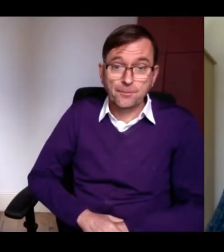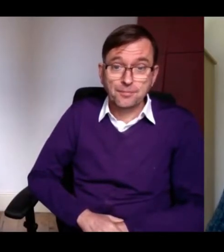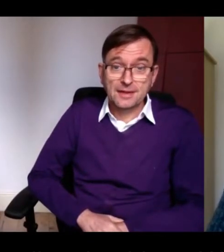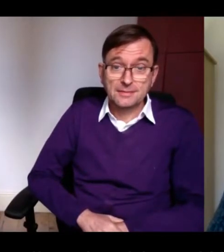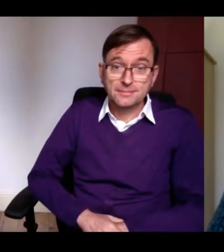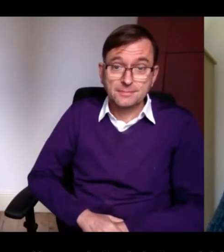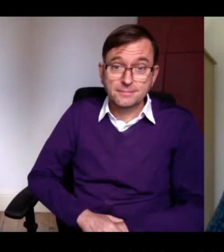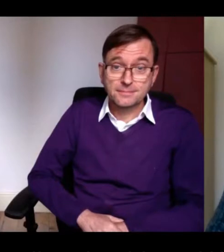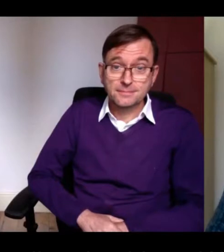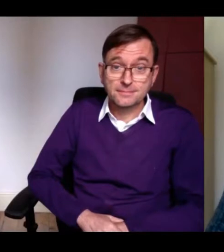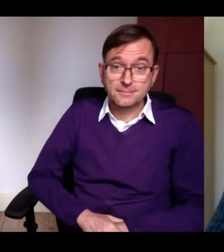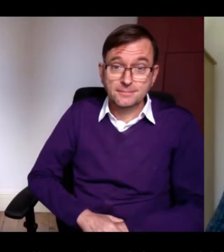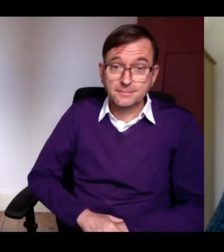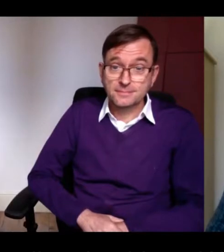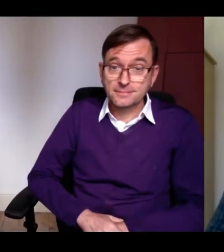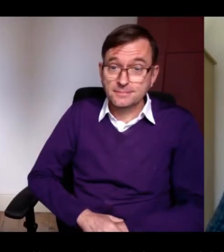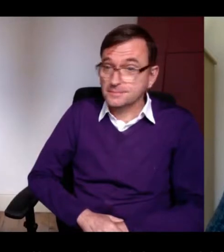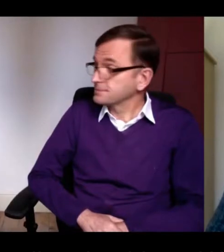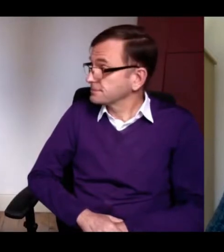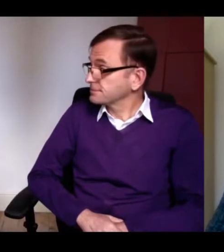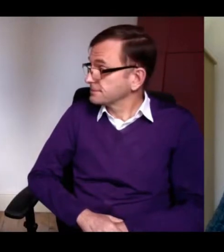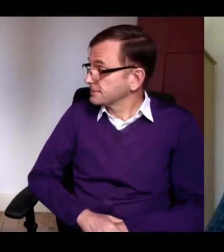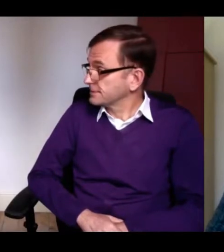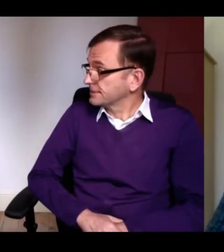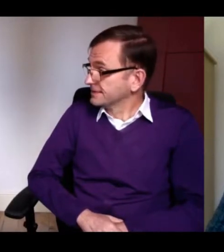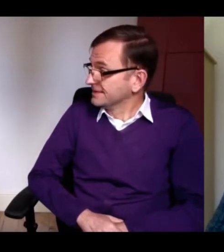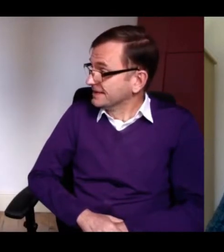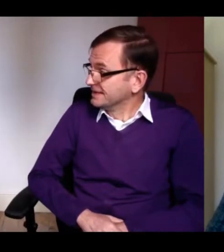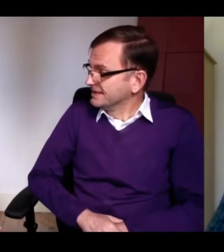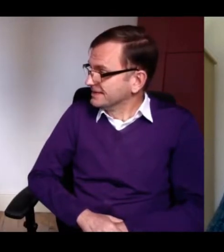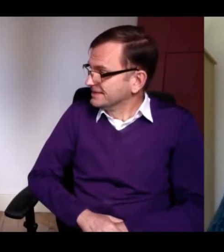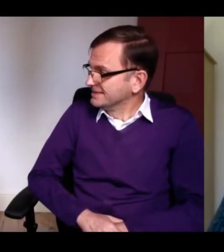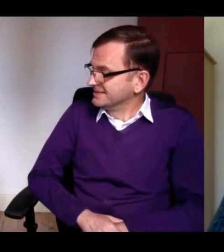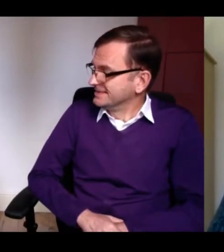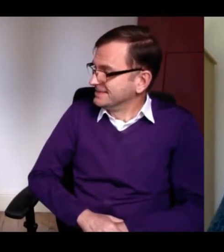enjoyed it. That's really cool. I wish I could have been there to see it. It sounded like a really good event.